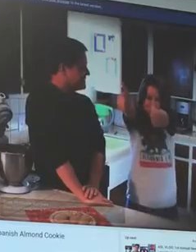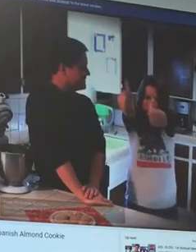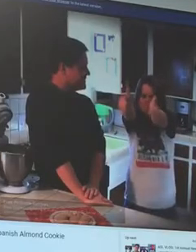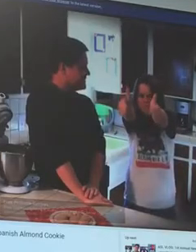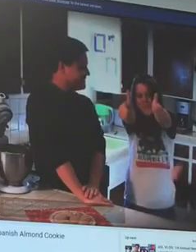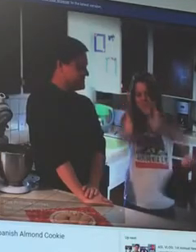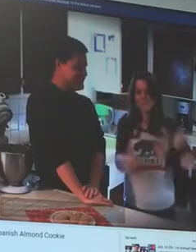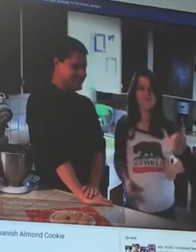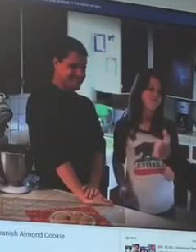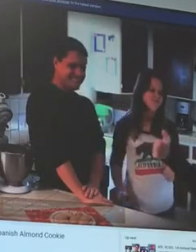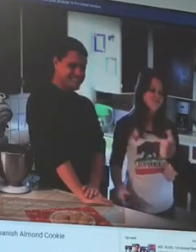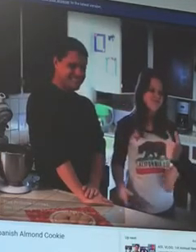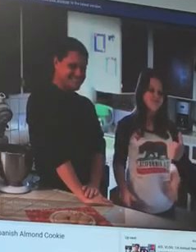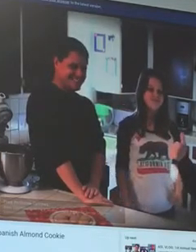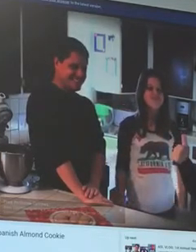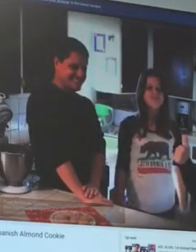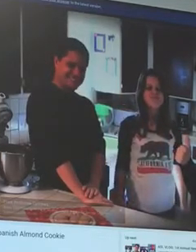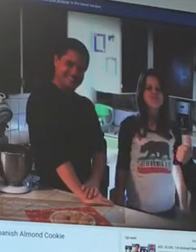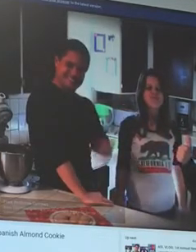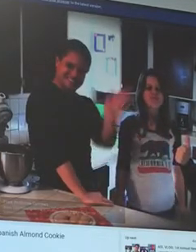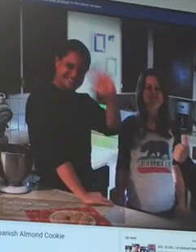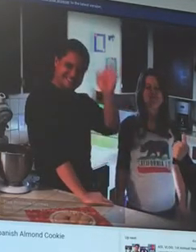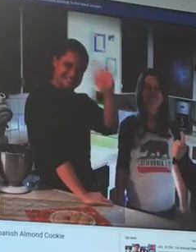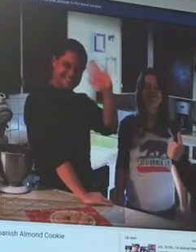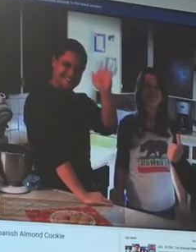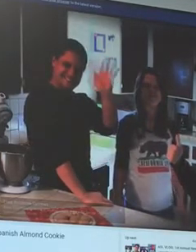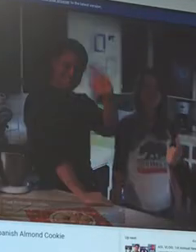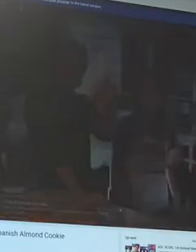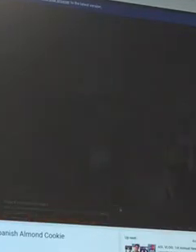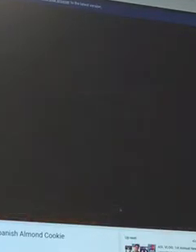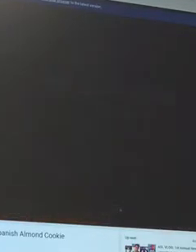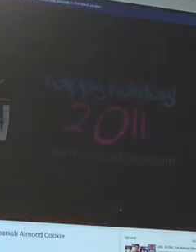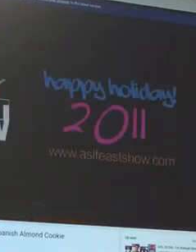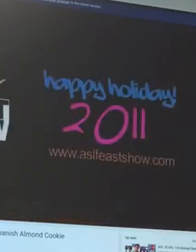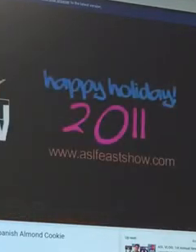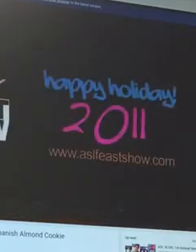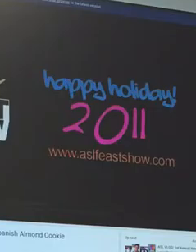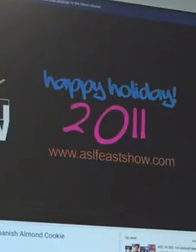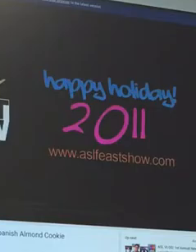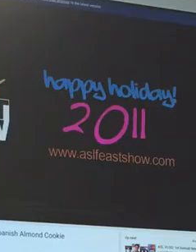go party with the cookies? Yeah, we are. Have a great day.